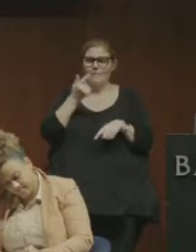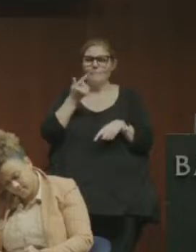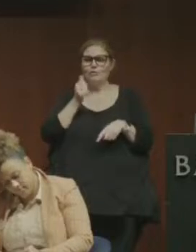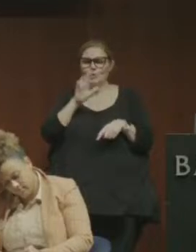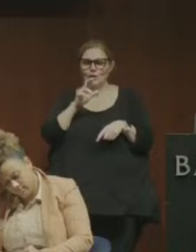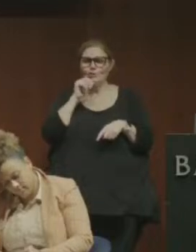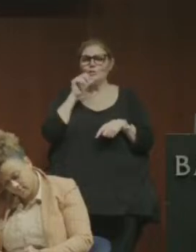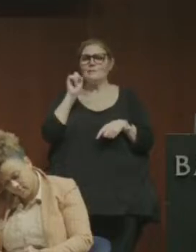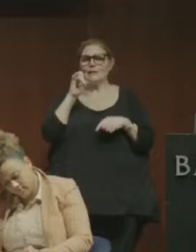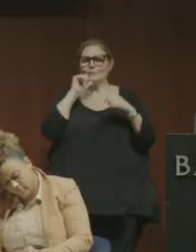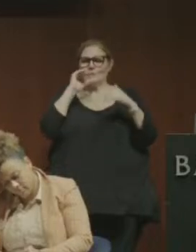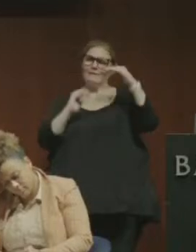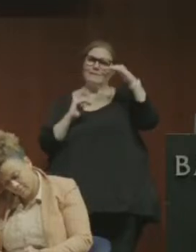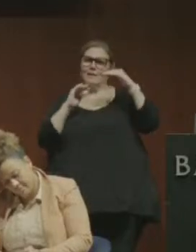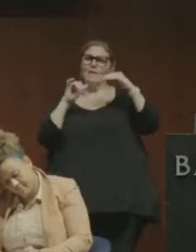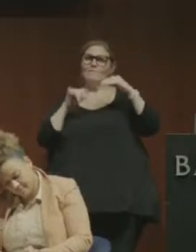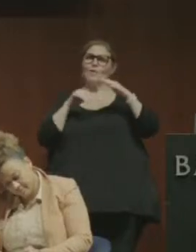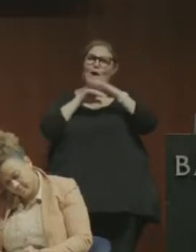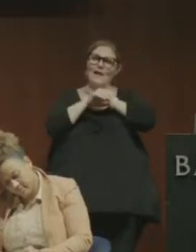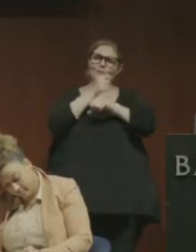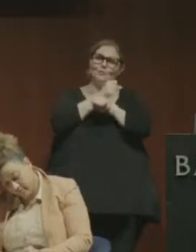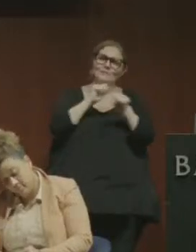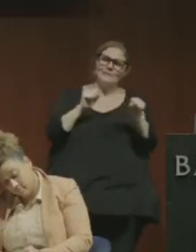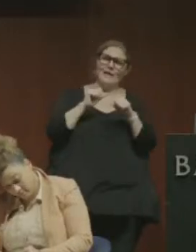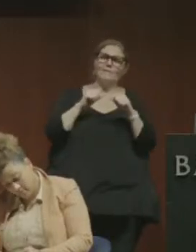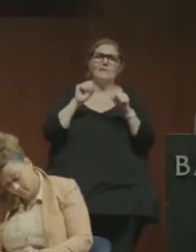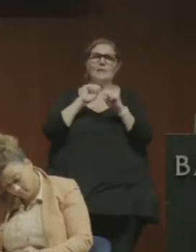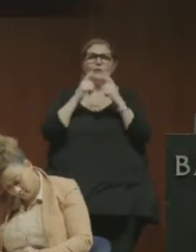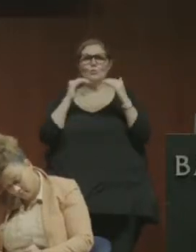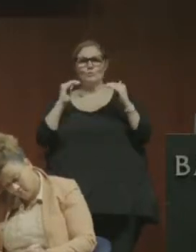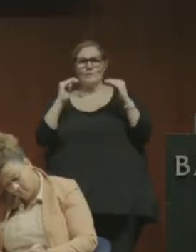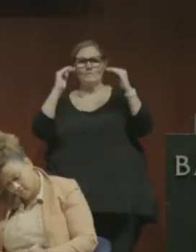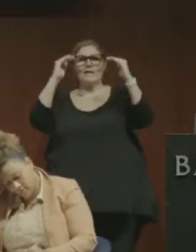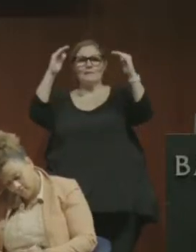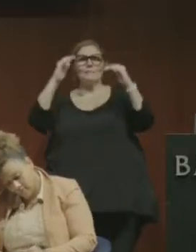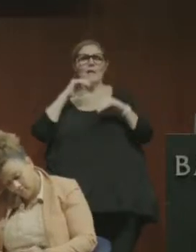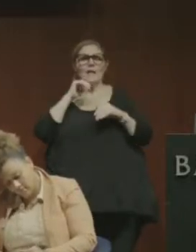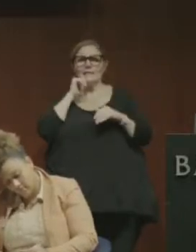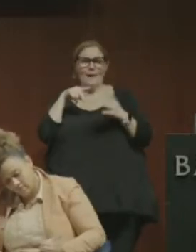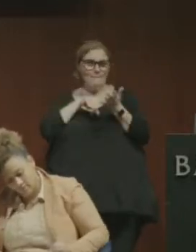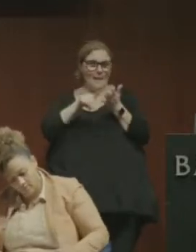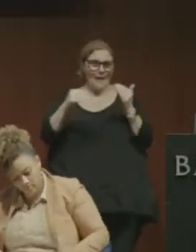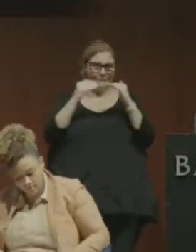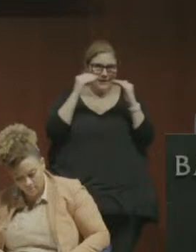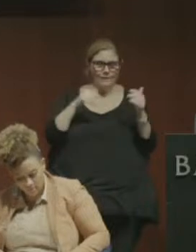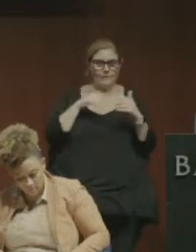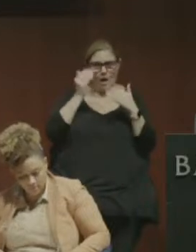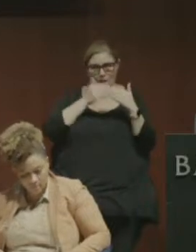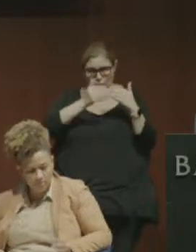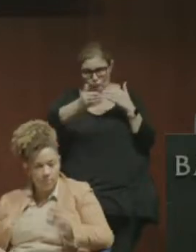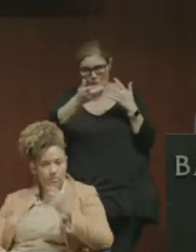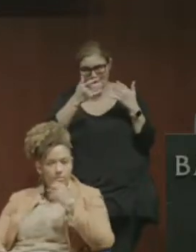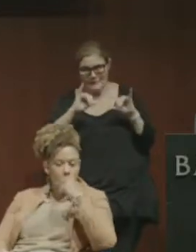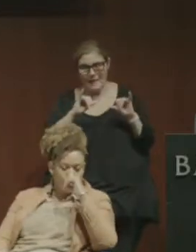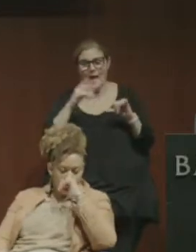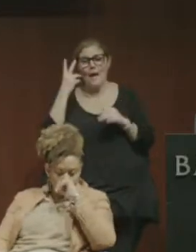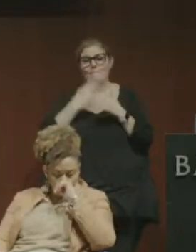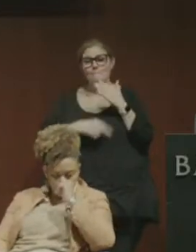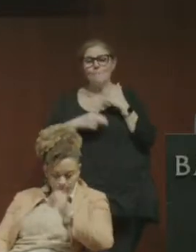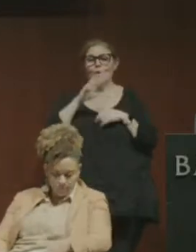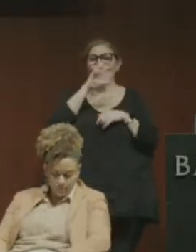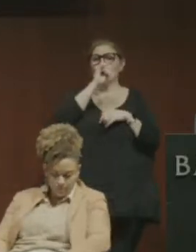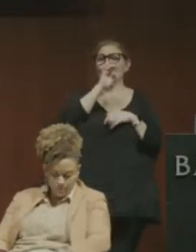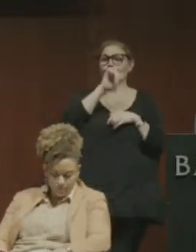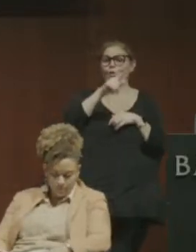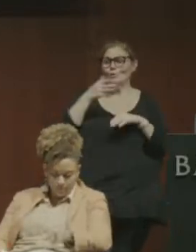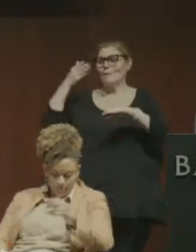inequity on access to safety and social advancement, on pay equity, as ongoing, and how both colonial